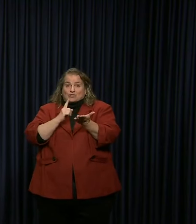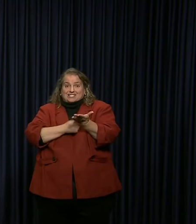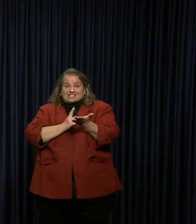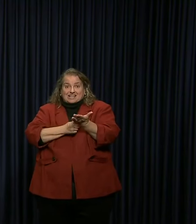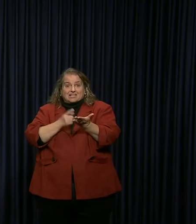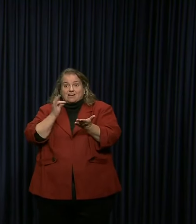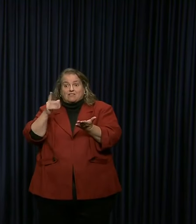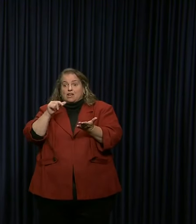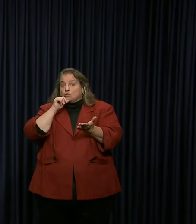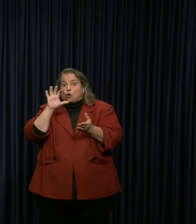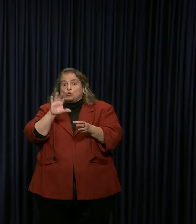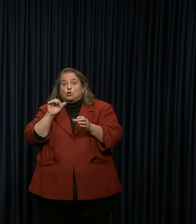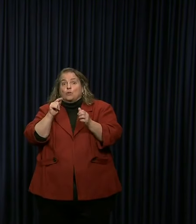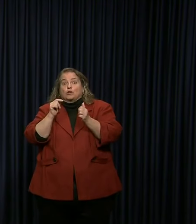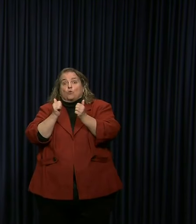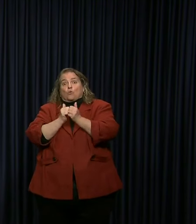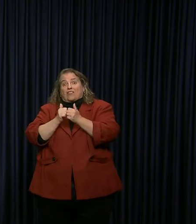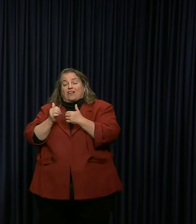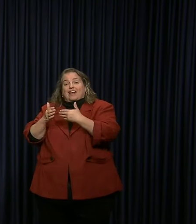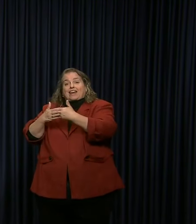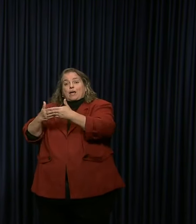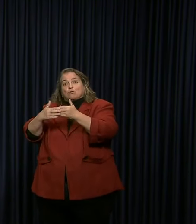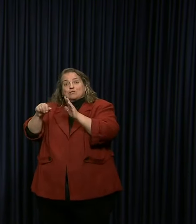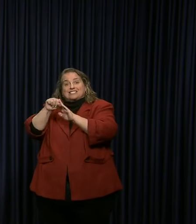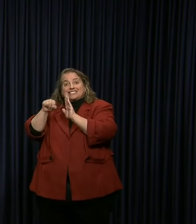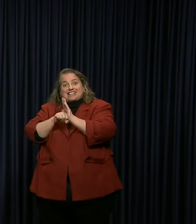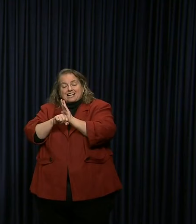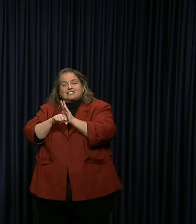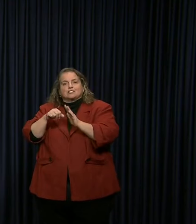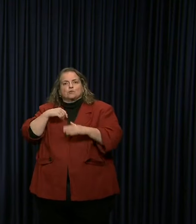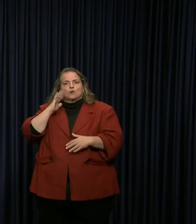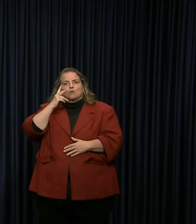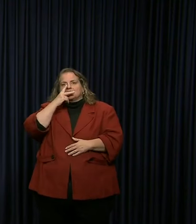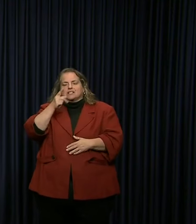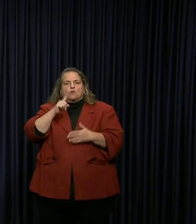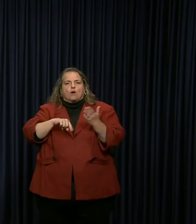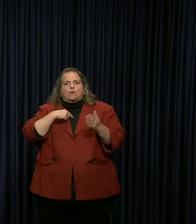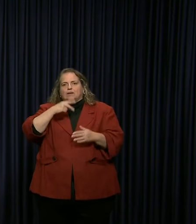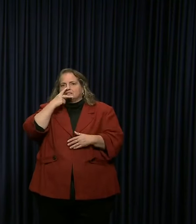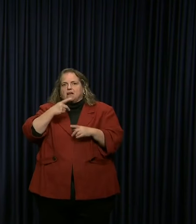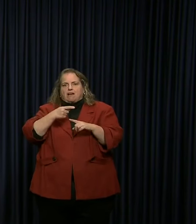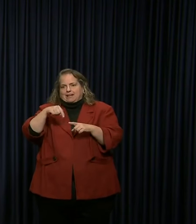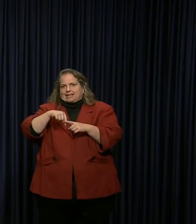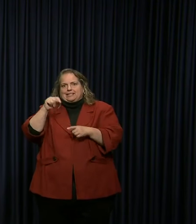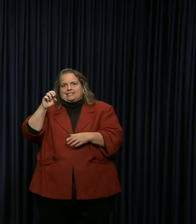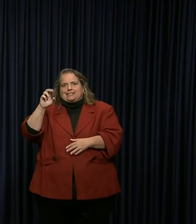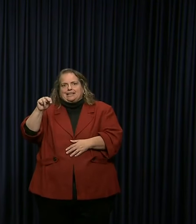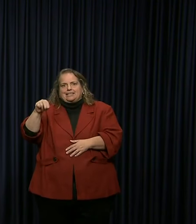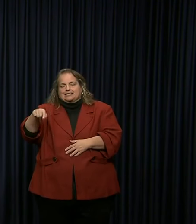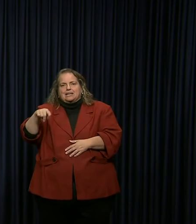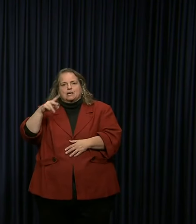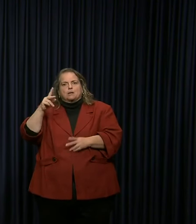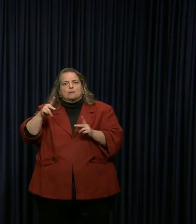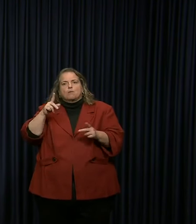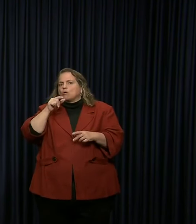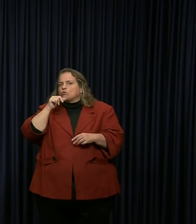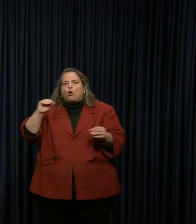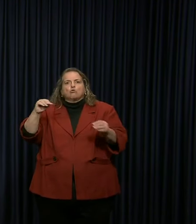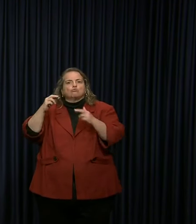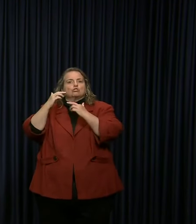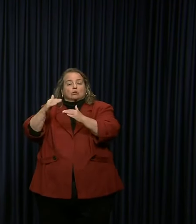in lockstep with your neighboring states, we can see what we believe we saw from Tennessee, which is individuals that don't have the same